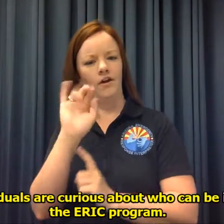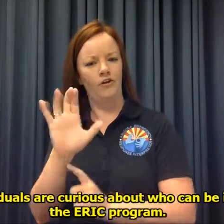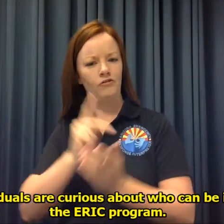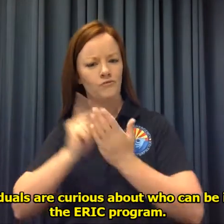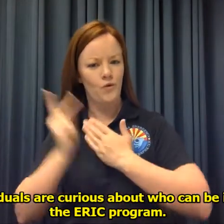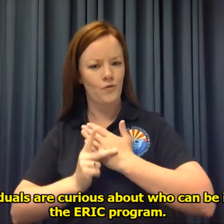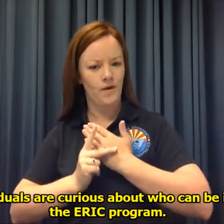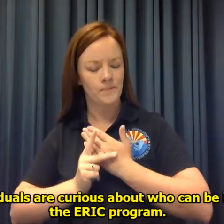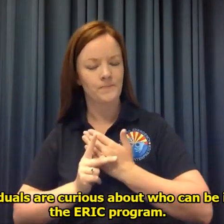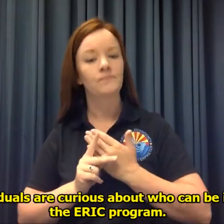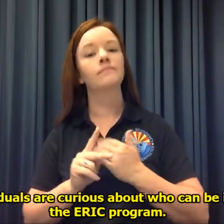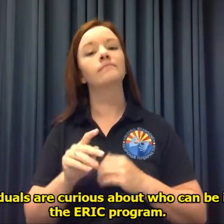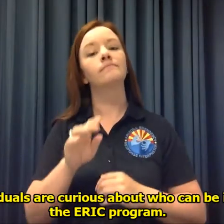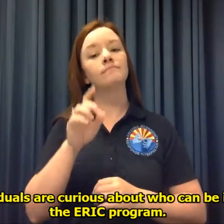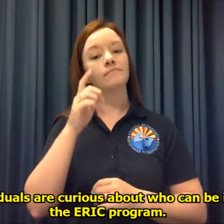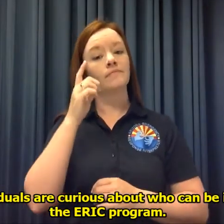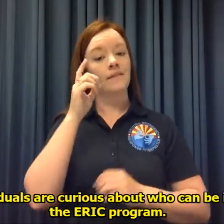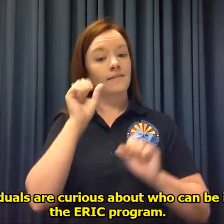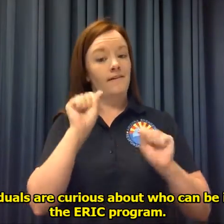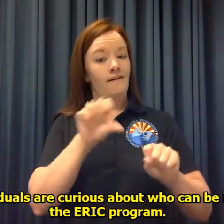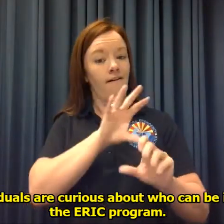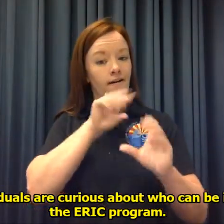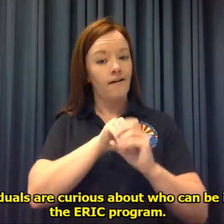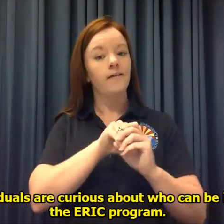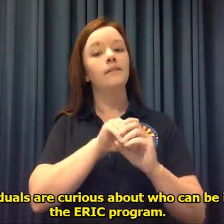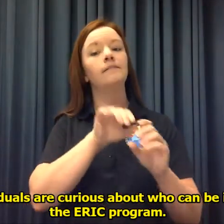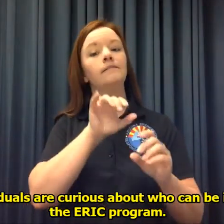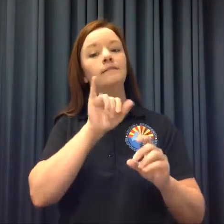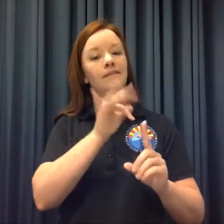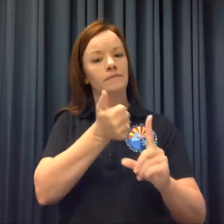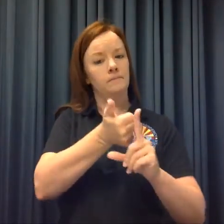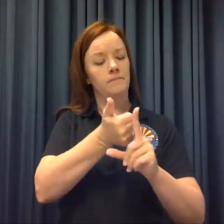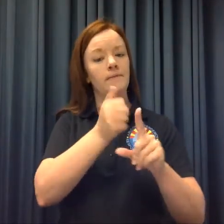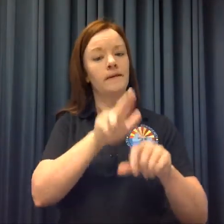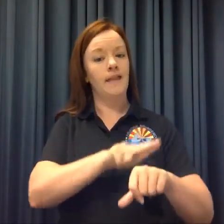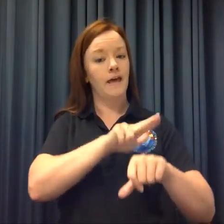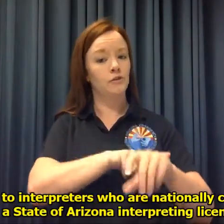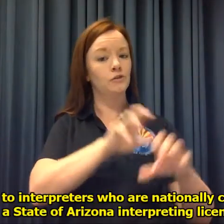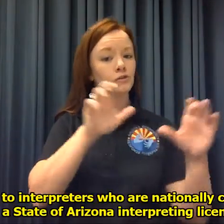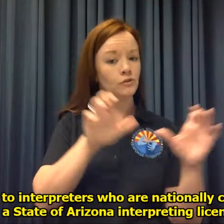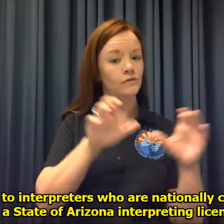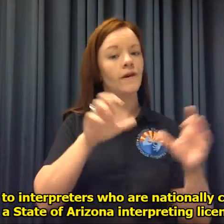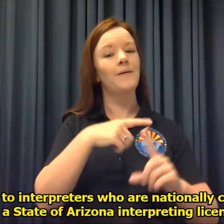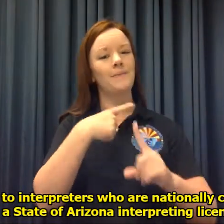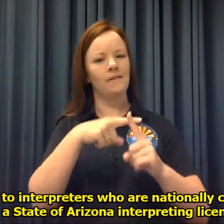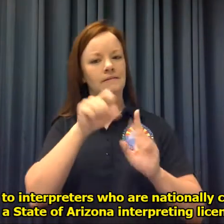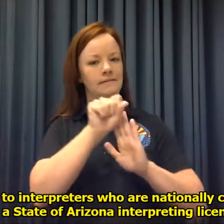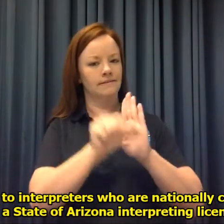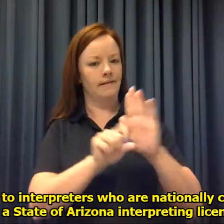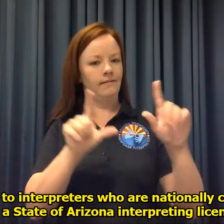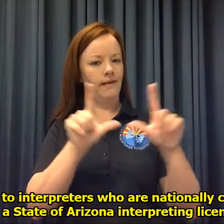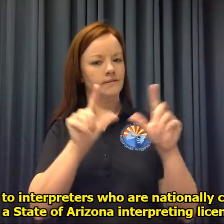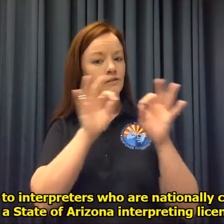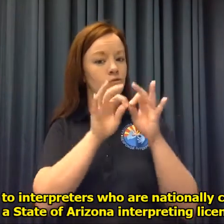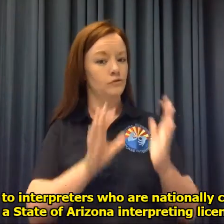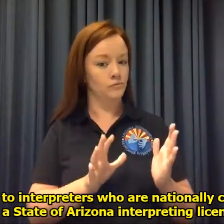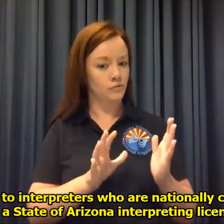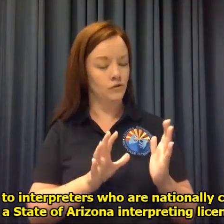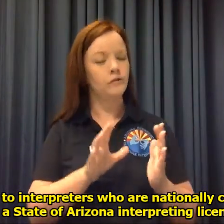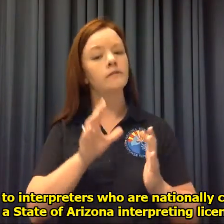Many individuals are curious about who can be involved in the ERIC program. ERIC is open to interpreters who are nationally certified and